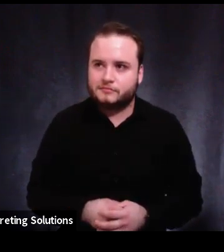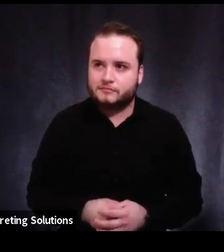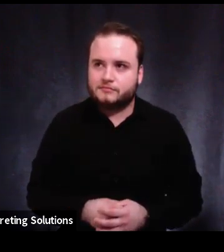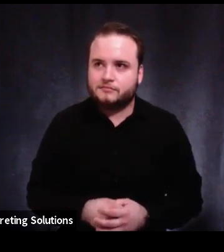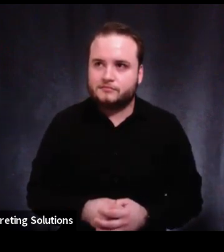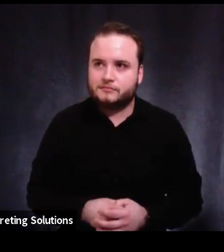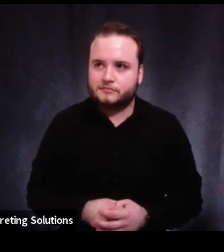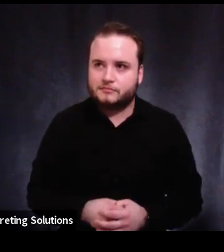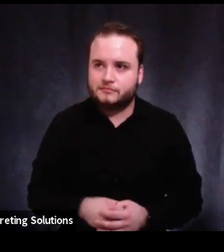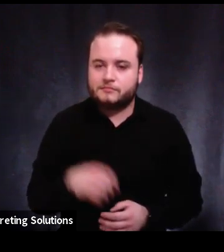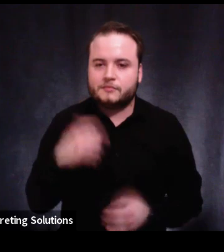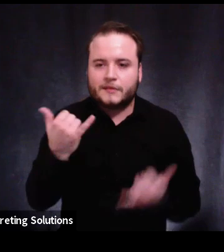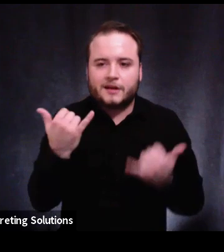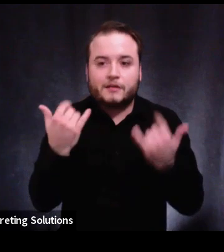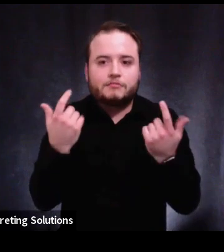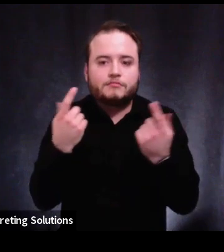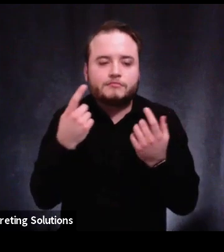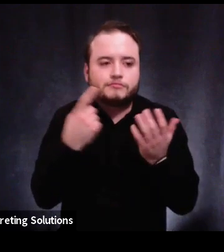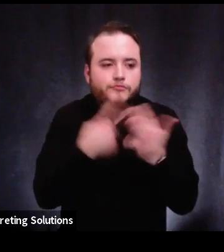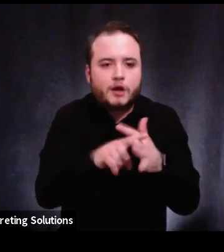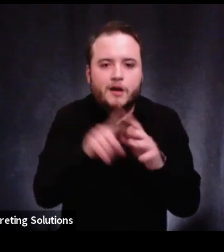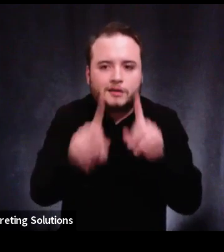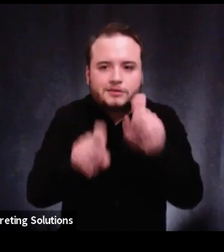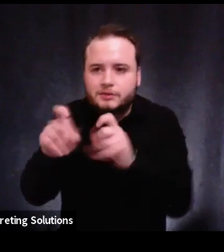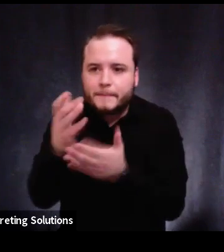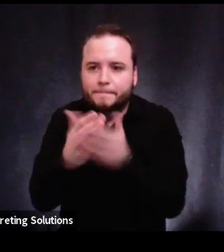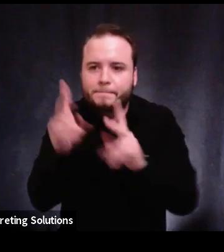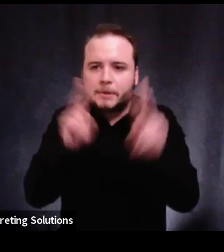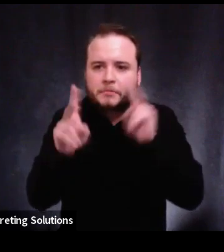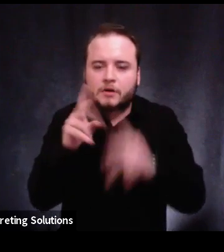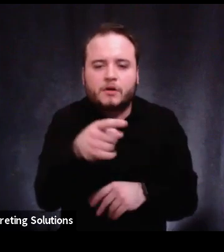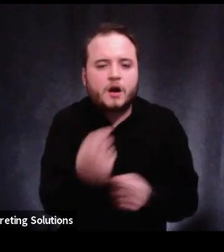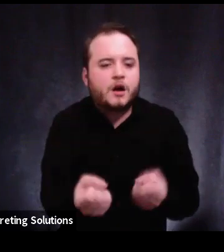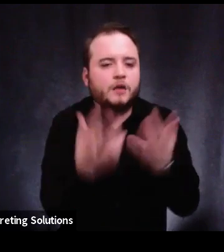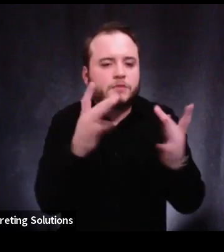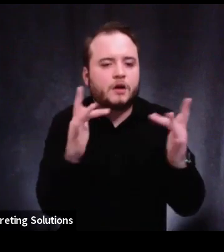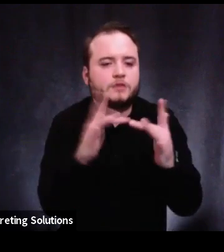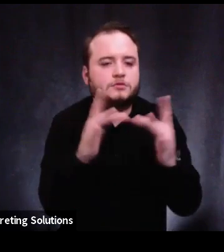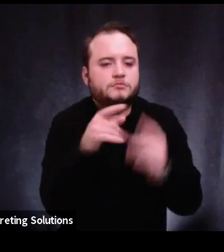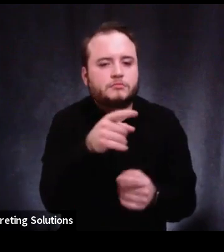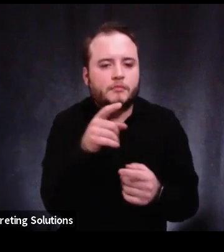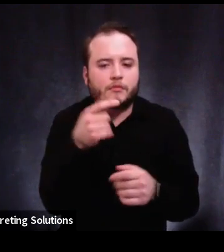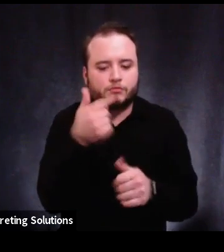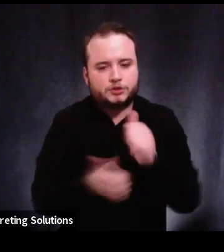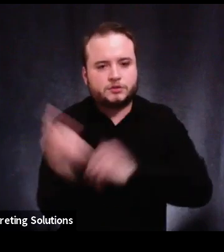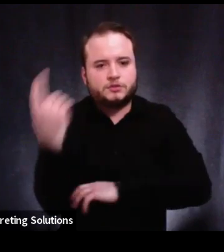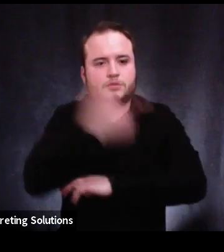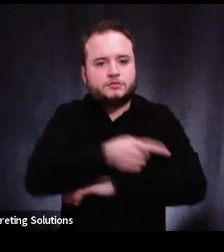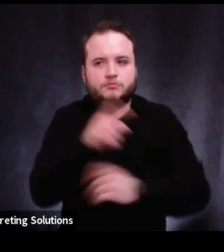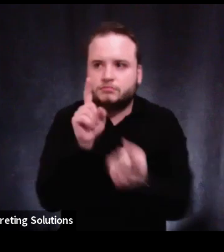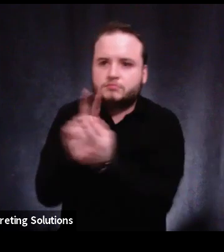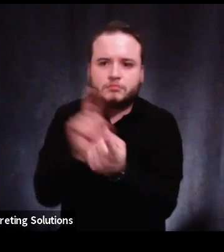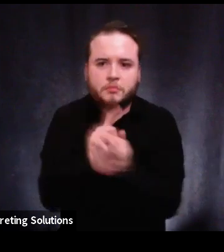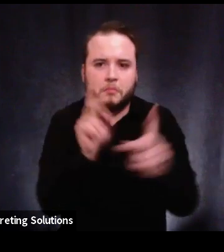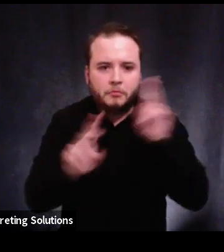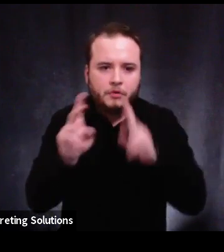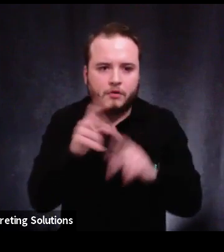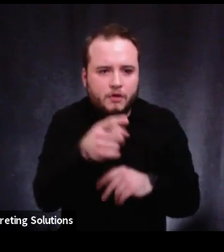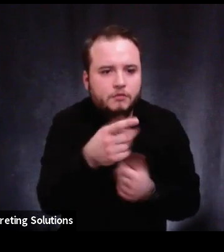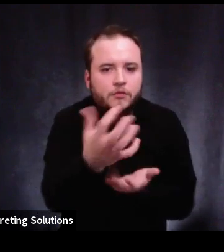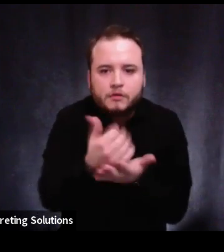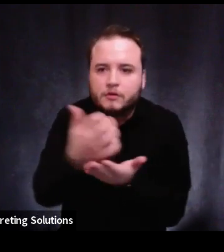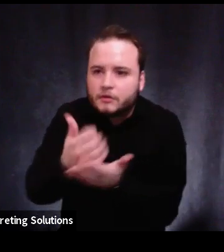average day through waves of surveys. And that is part of that iterative science that we talked about this morning to make